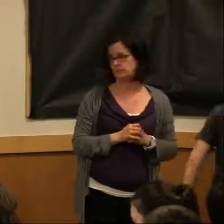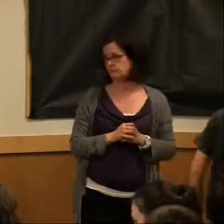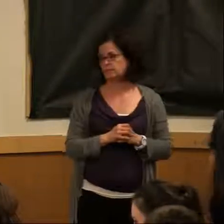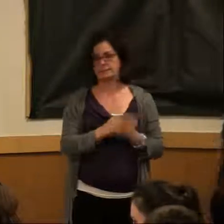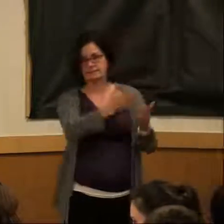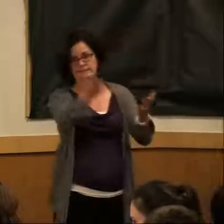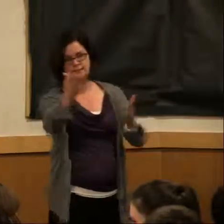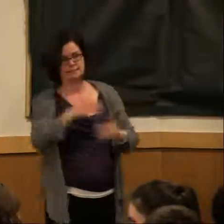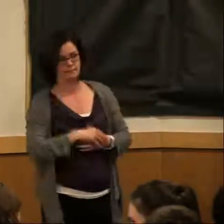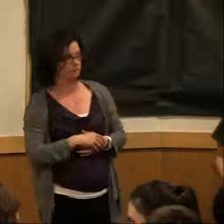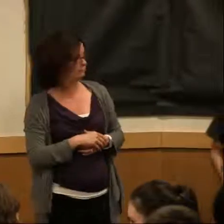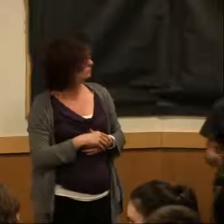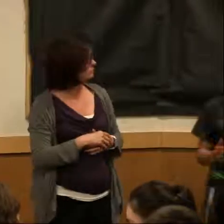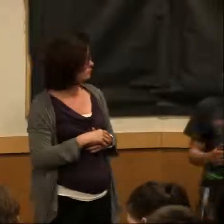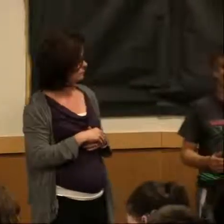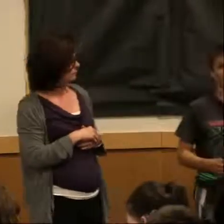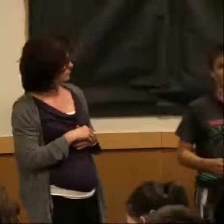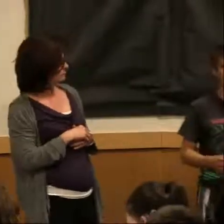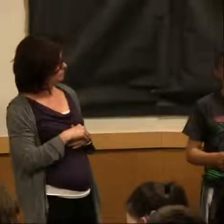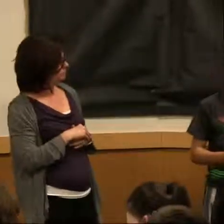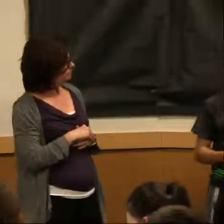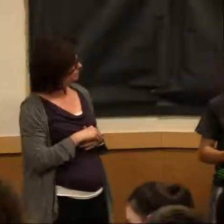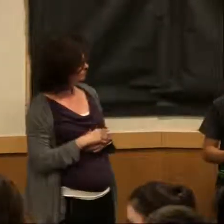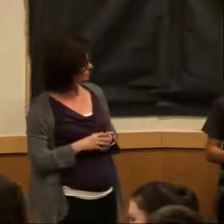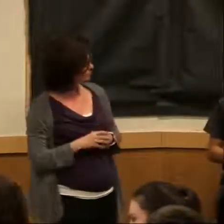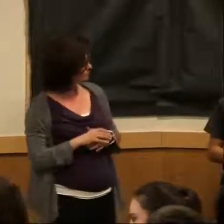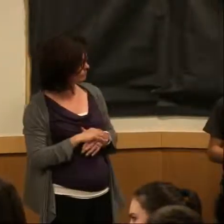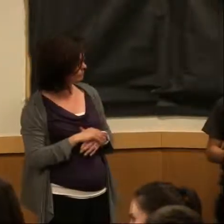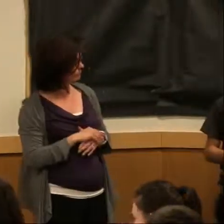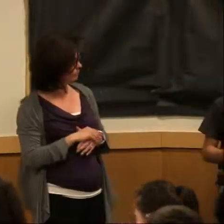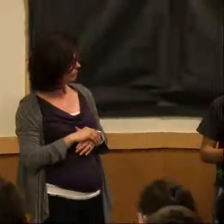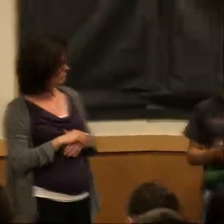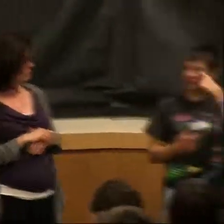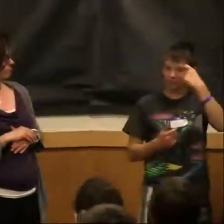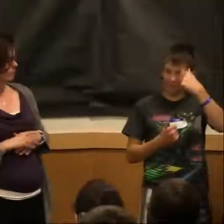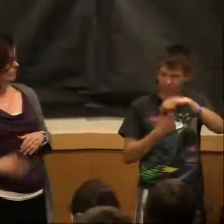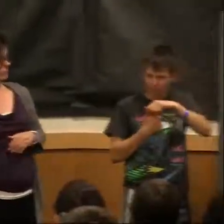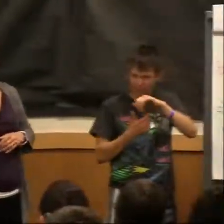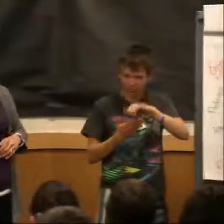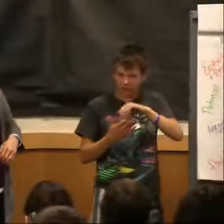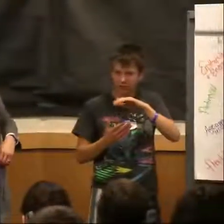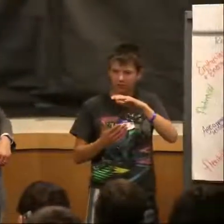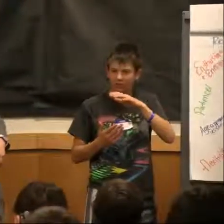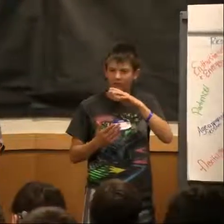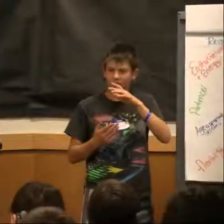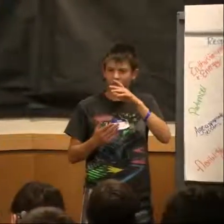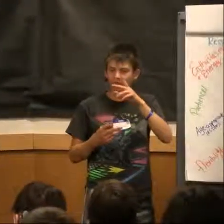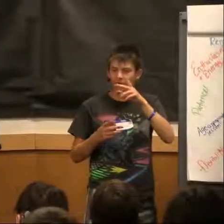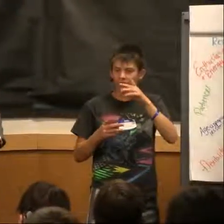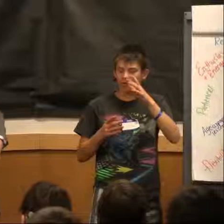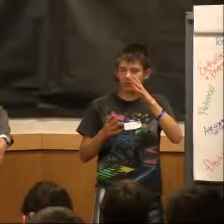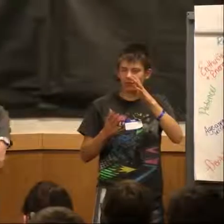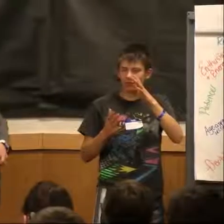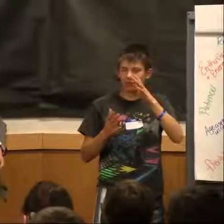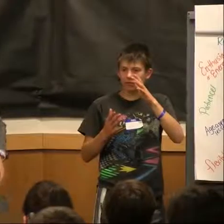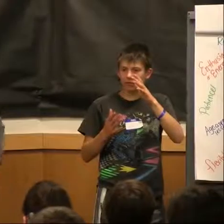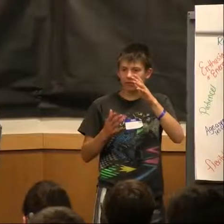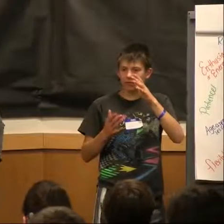I'm just having them stand because they can't see. Okay, you just remember that.